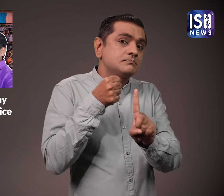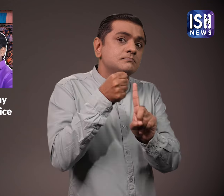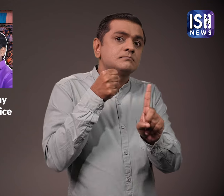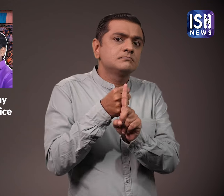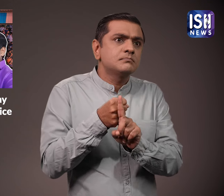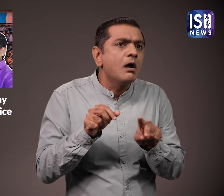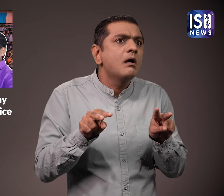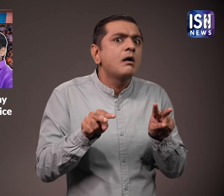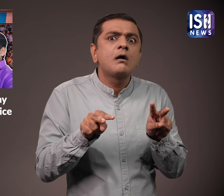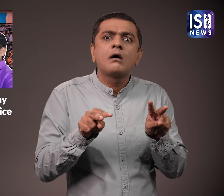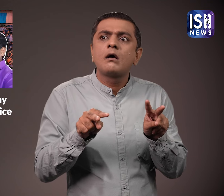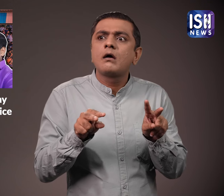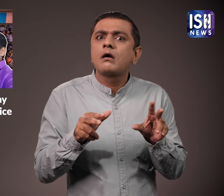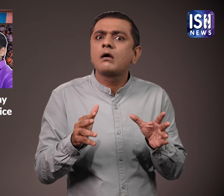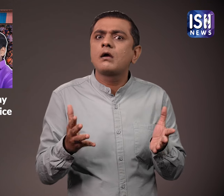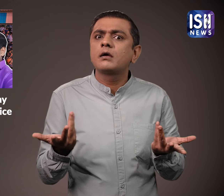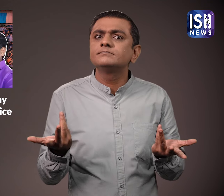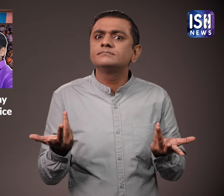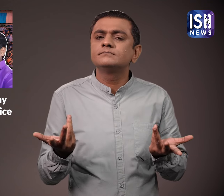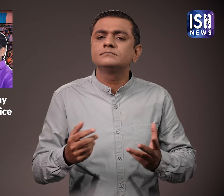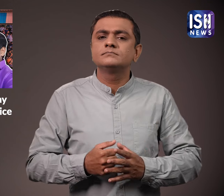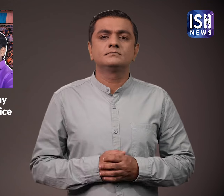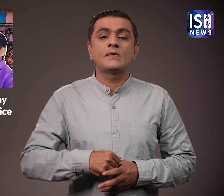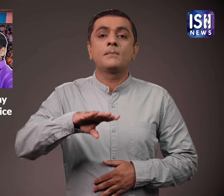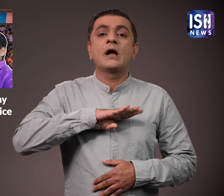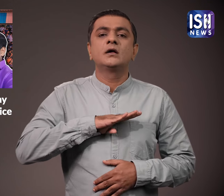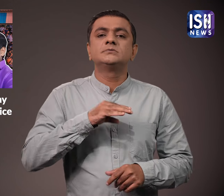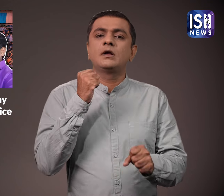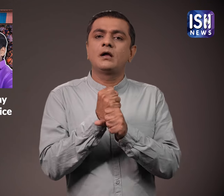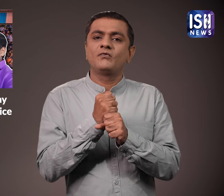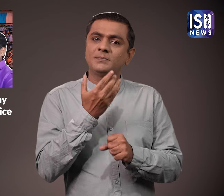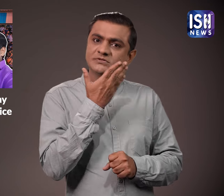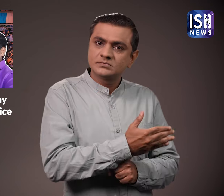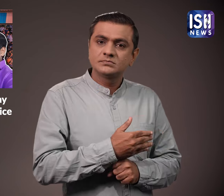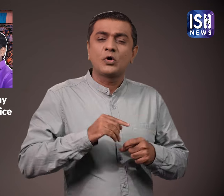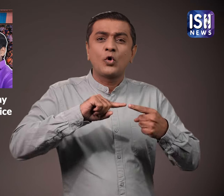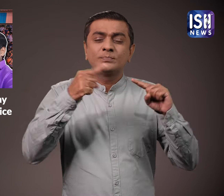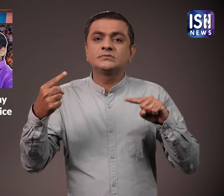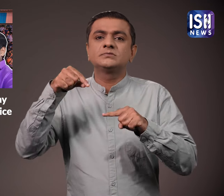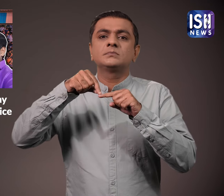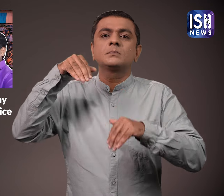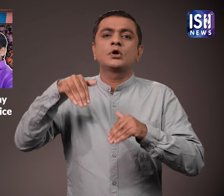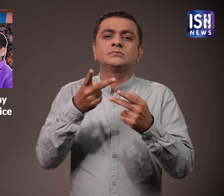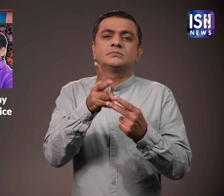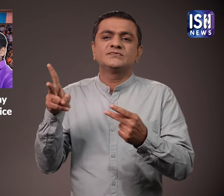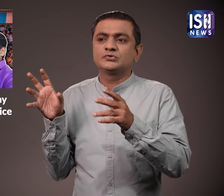said that she will fight for justice. Maharashtra government and its opposition are playing the blame game,